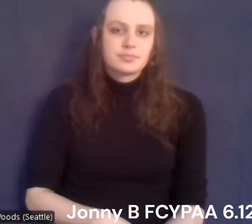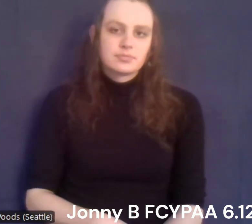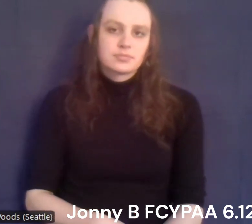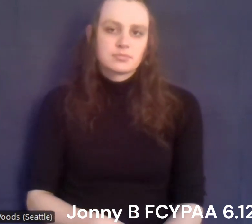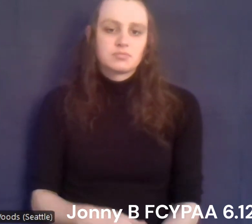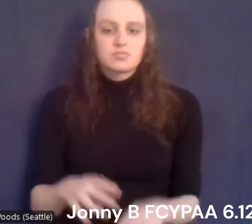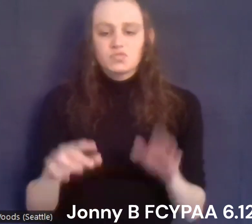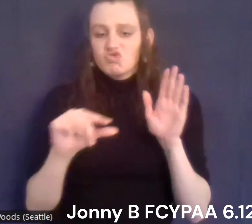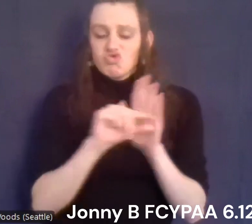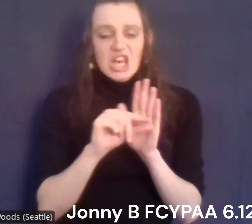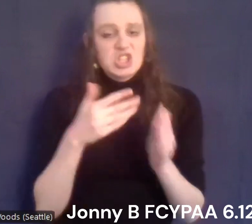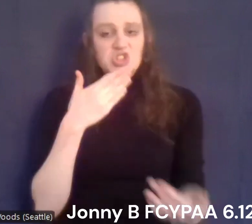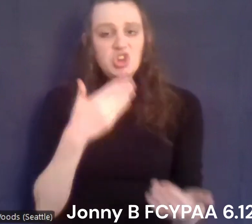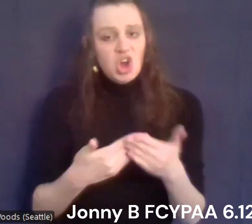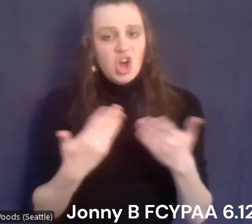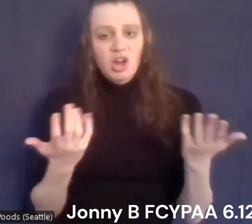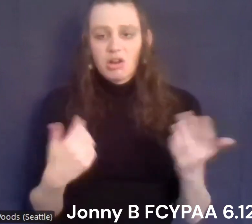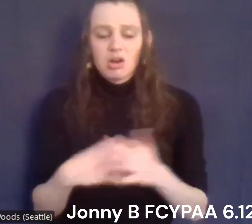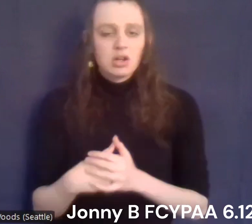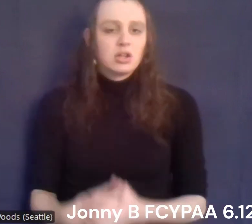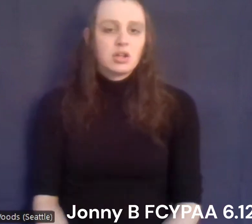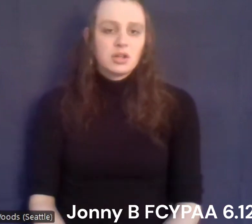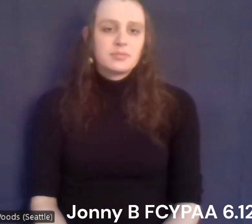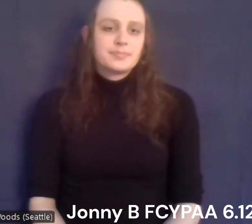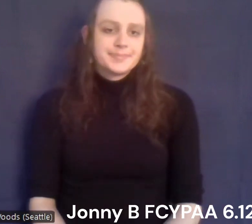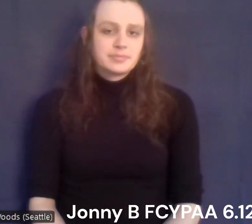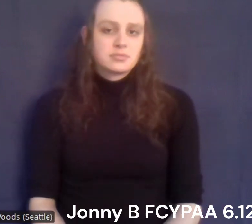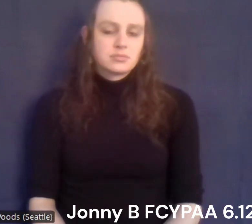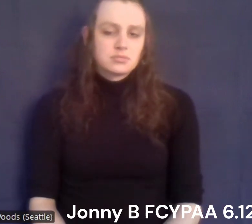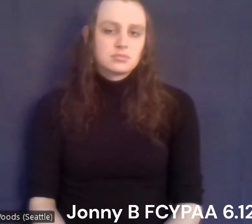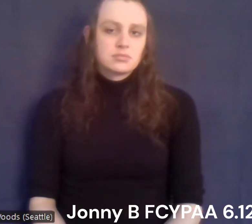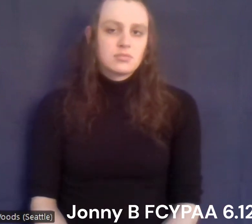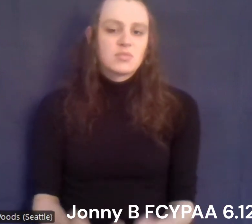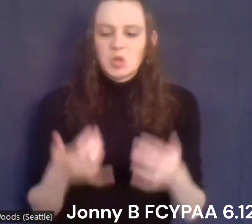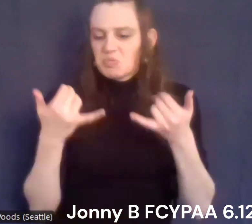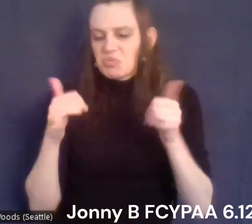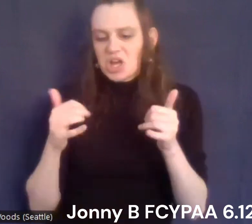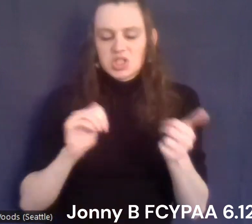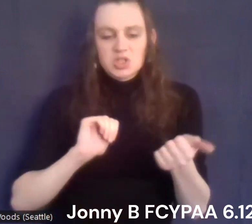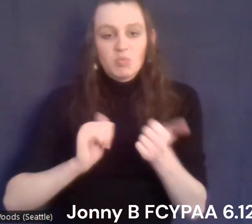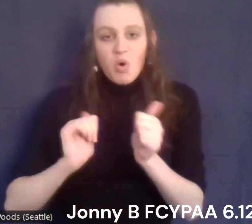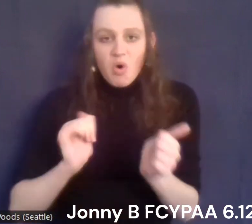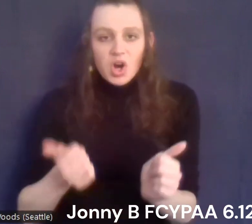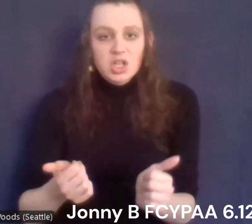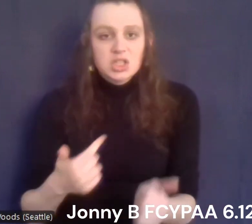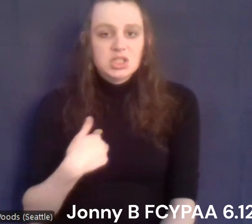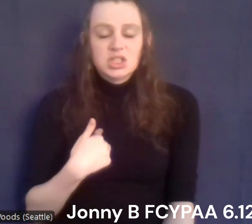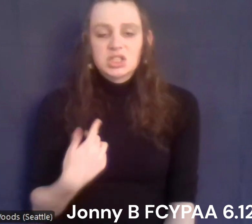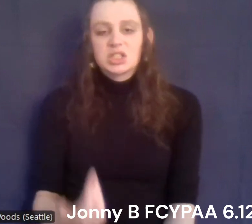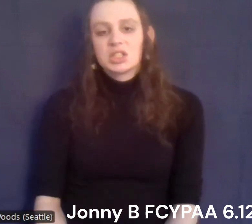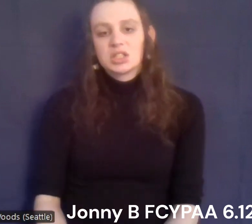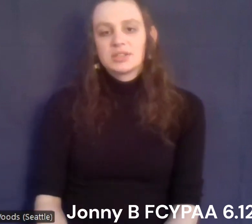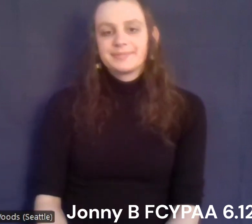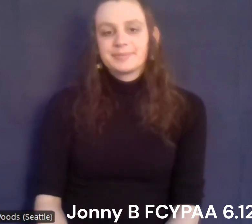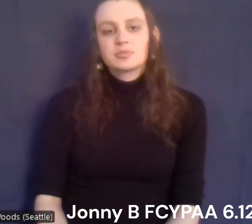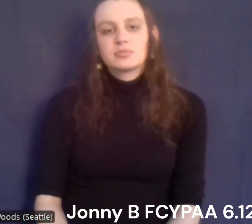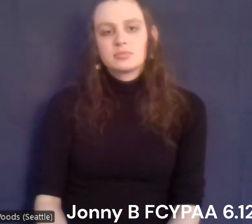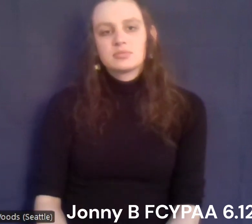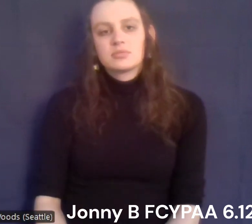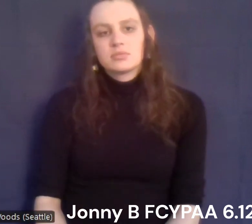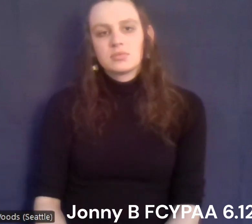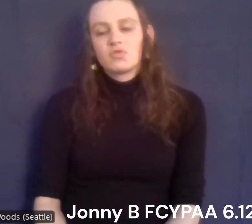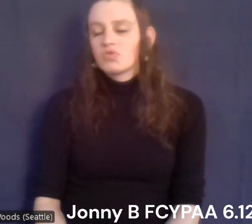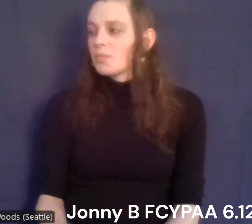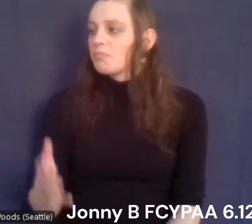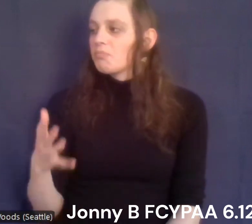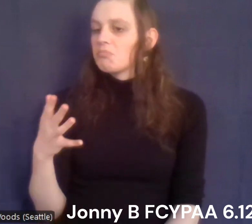I had good grades. I was playing sports, and from like the outside looking